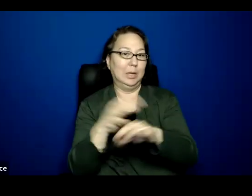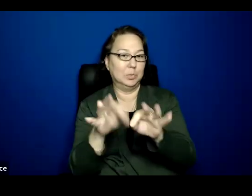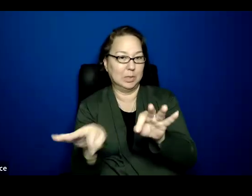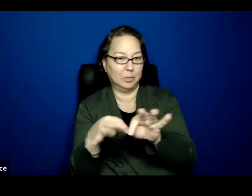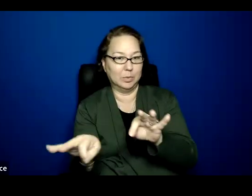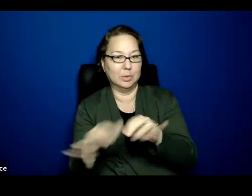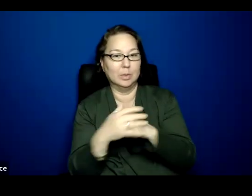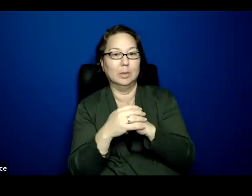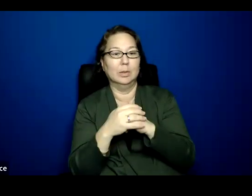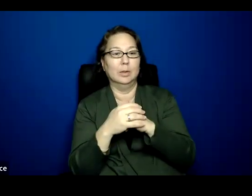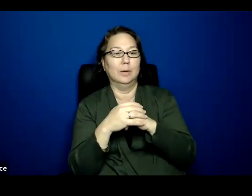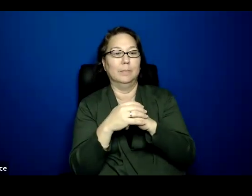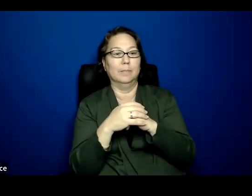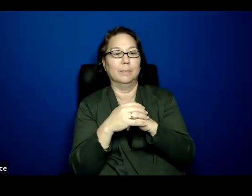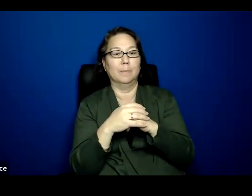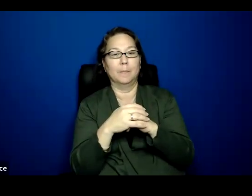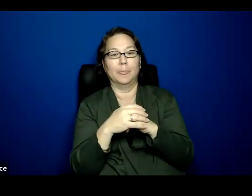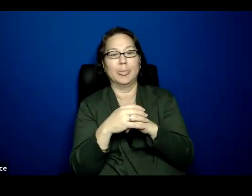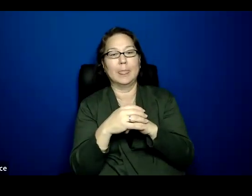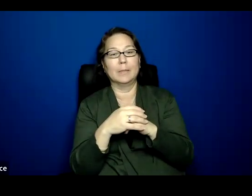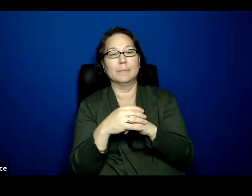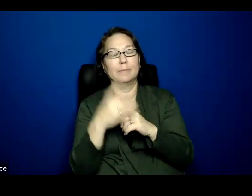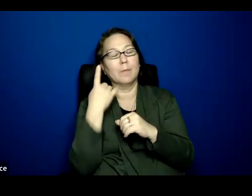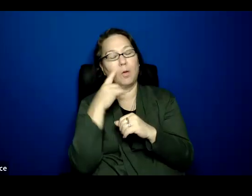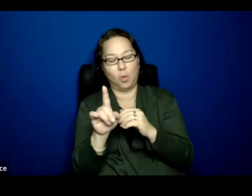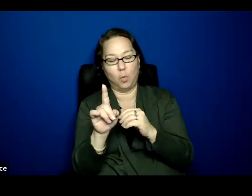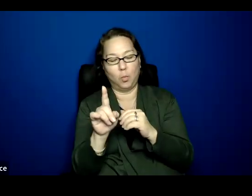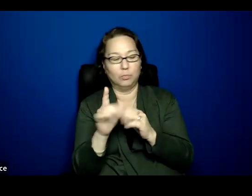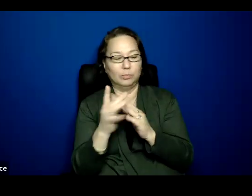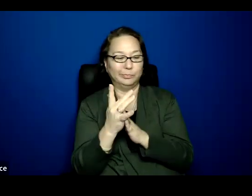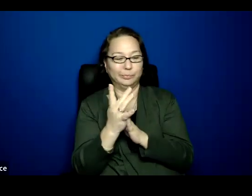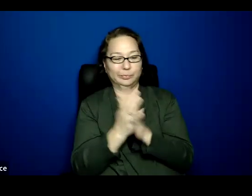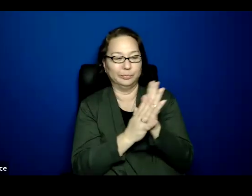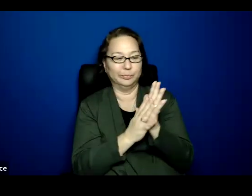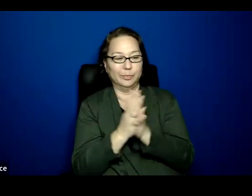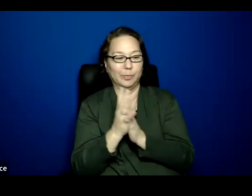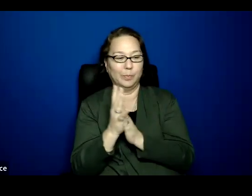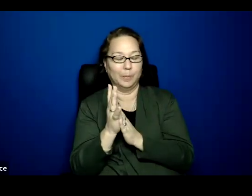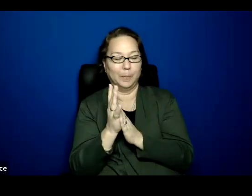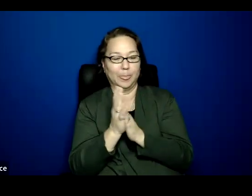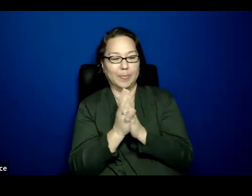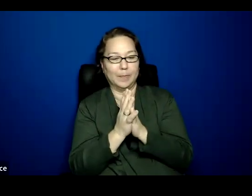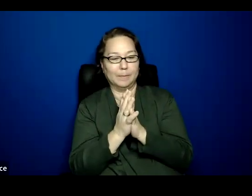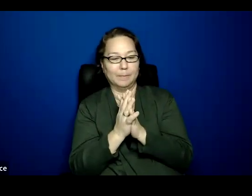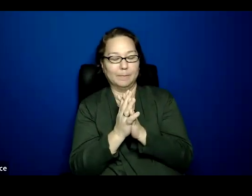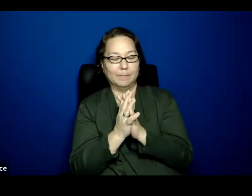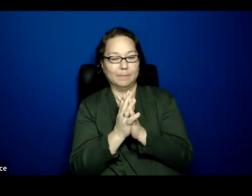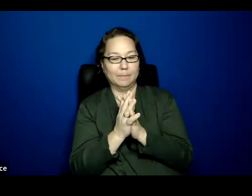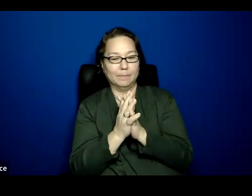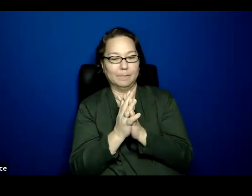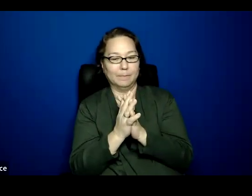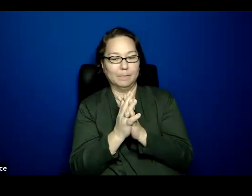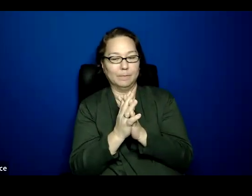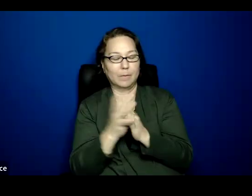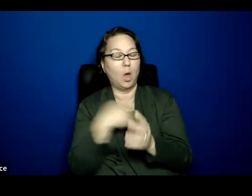as well. But as we have pushed more for